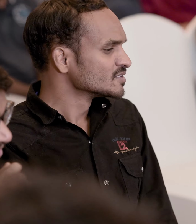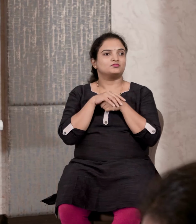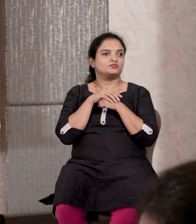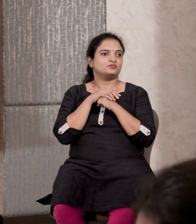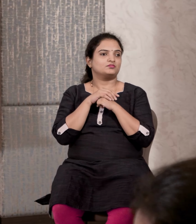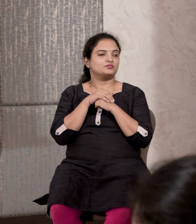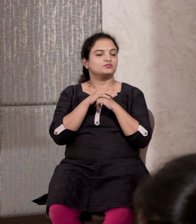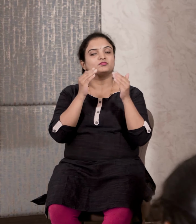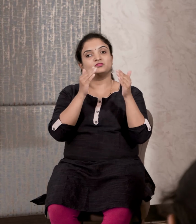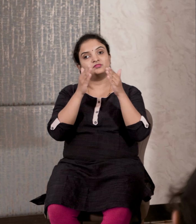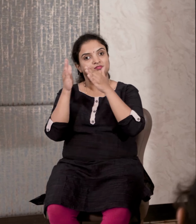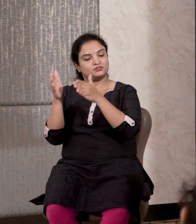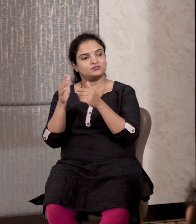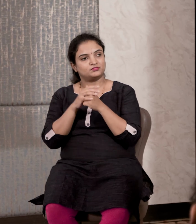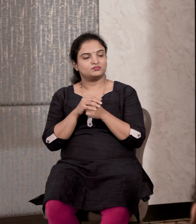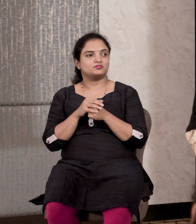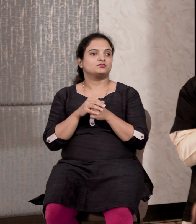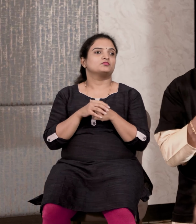And then,